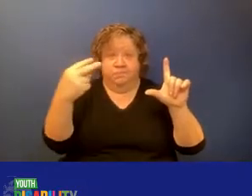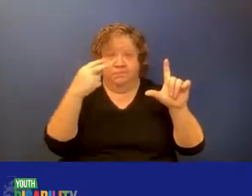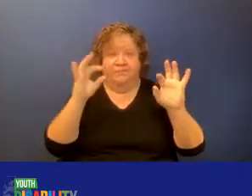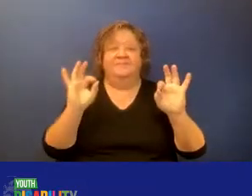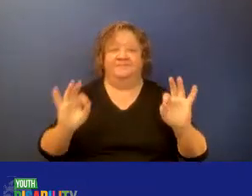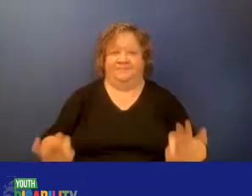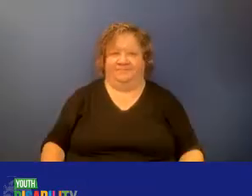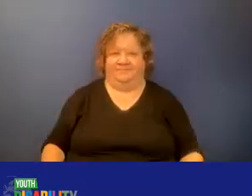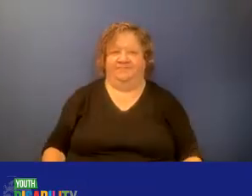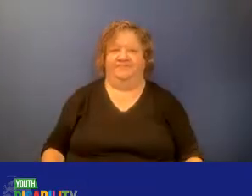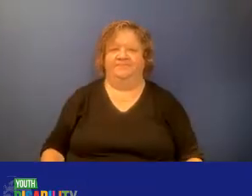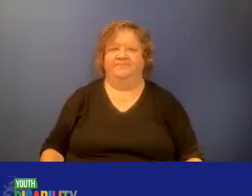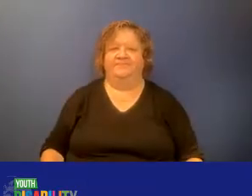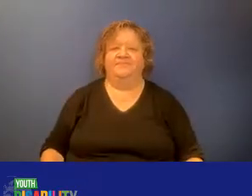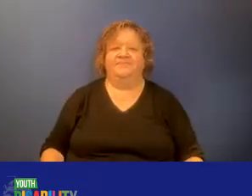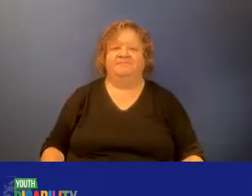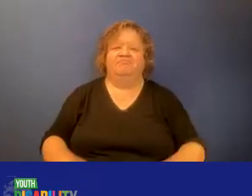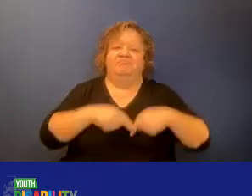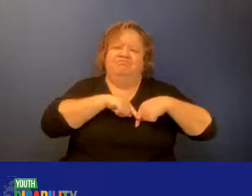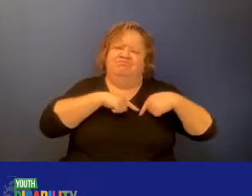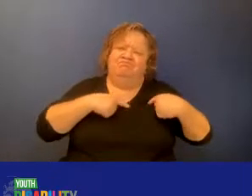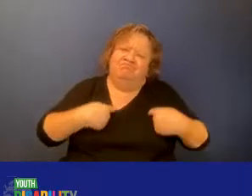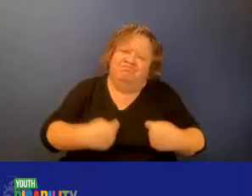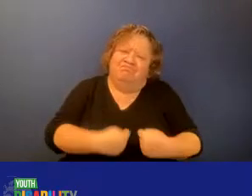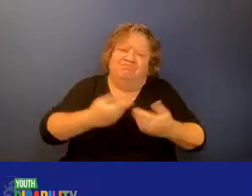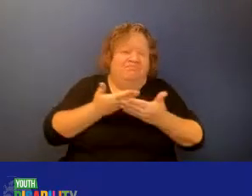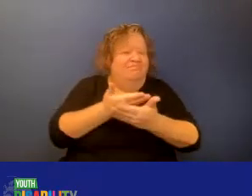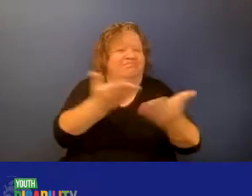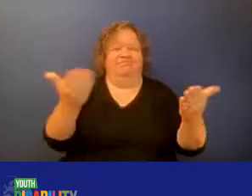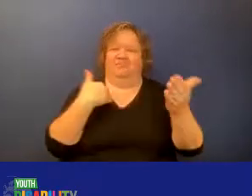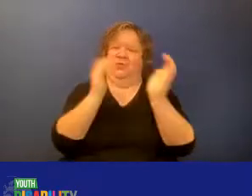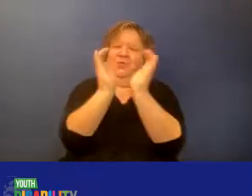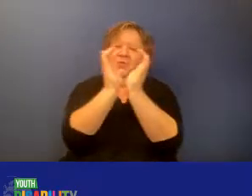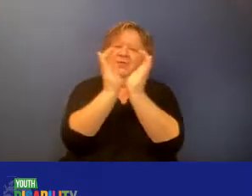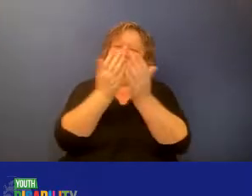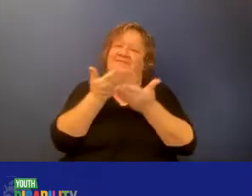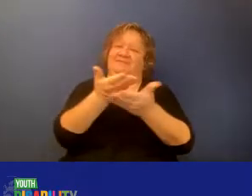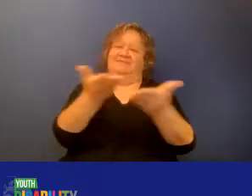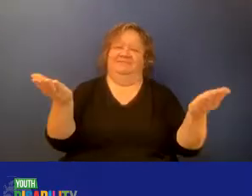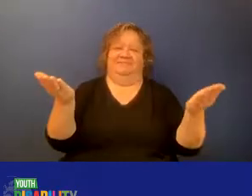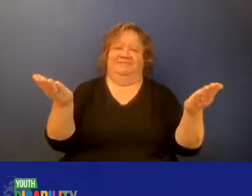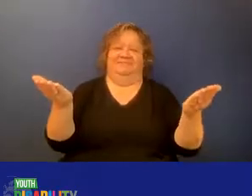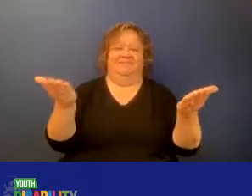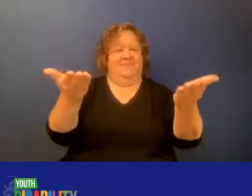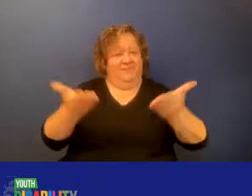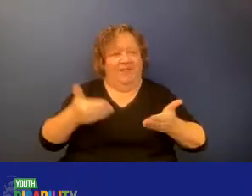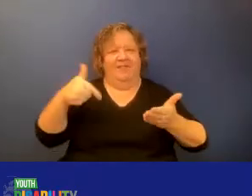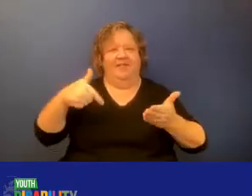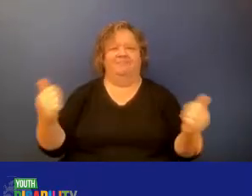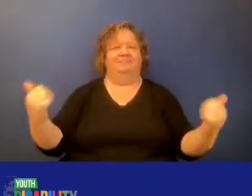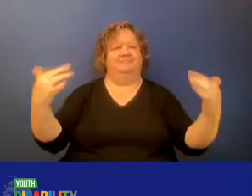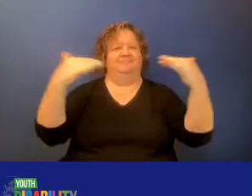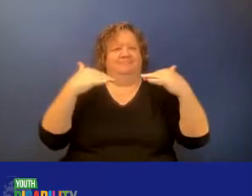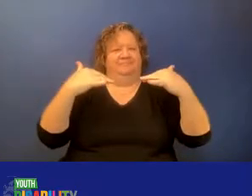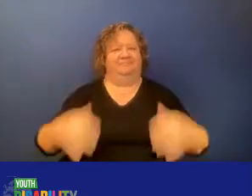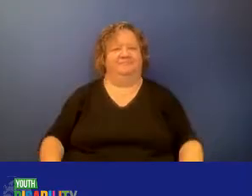from UNICEF to all participants. I welcome you to this session today, which topic should cut across all